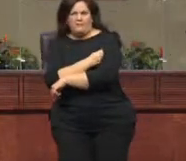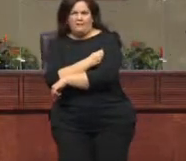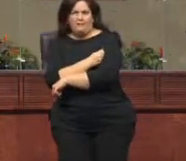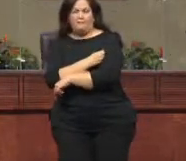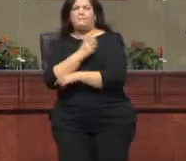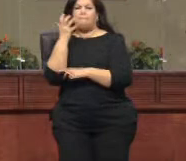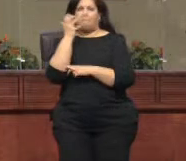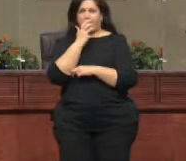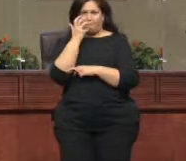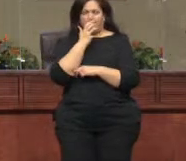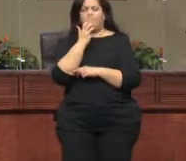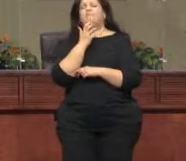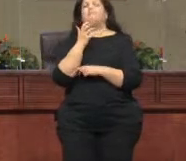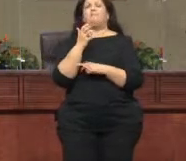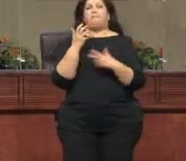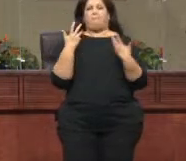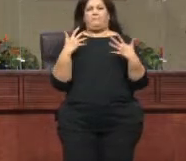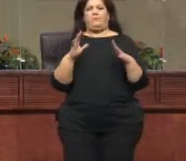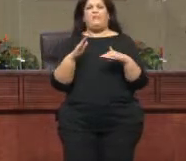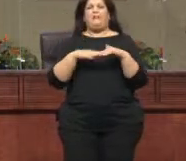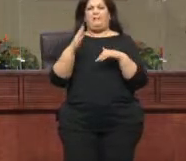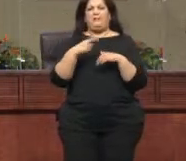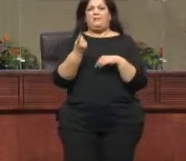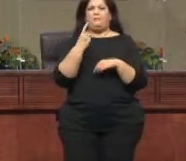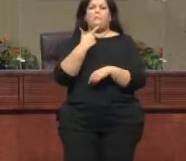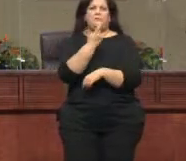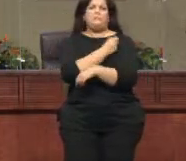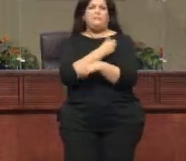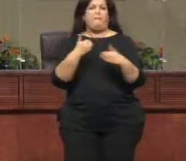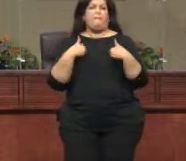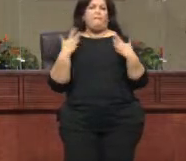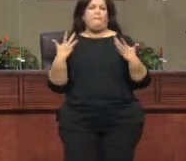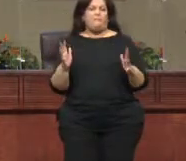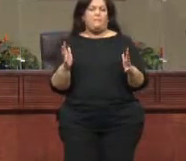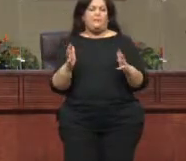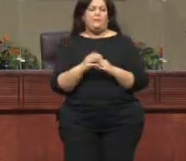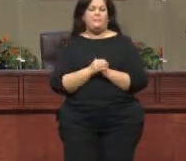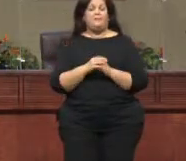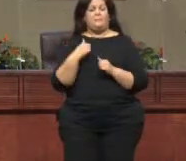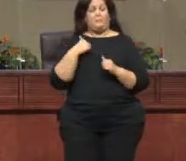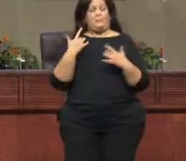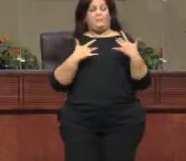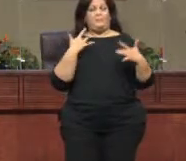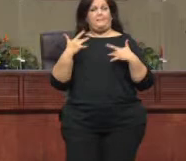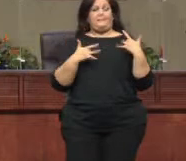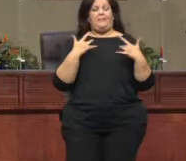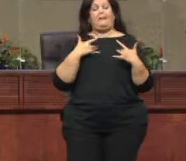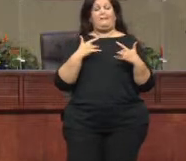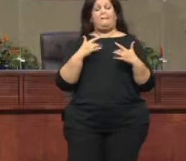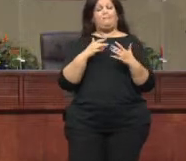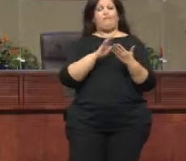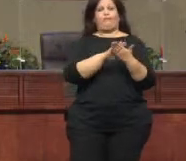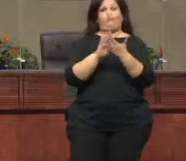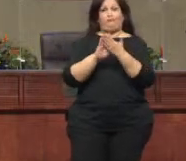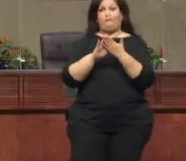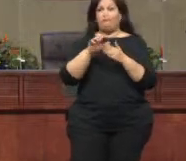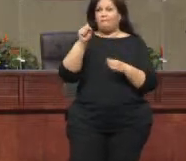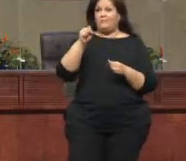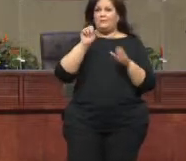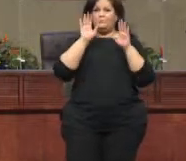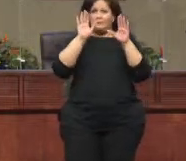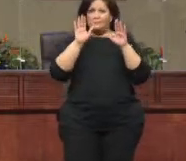26.8%, has had at least one shot. While we're excited about the distribution of vaccine,